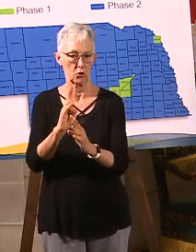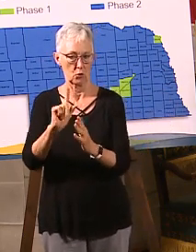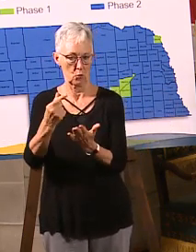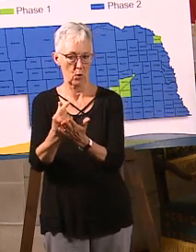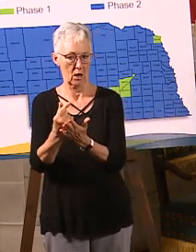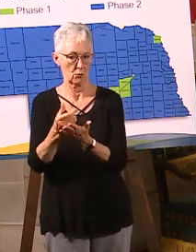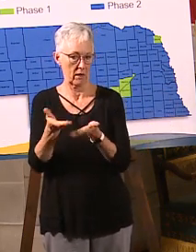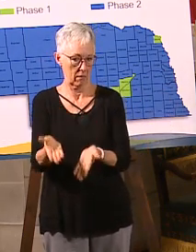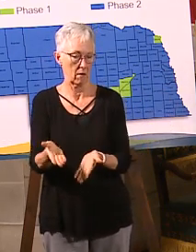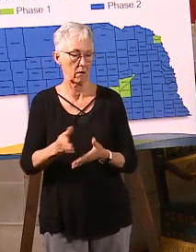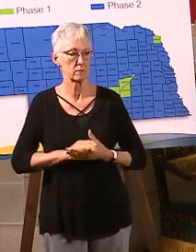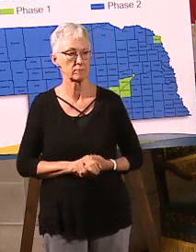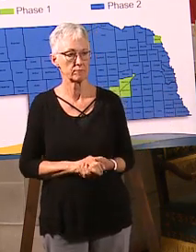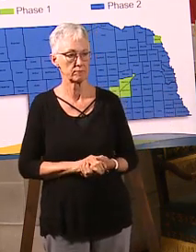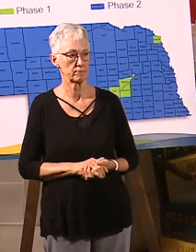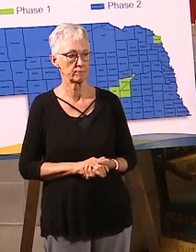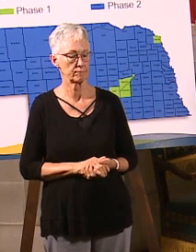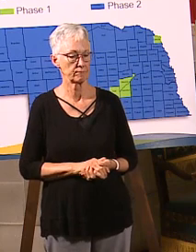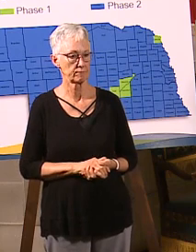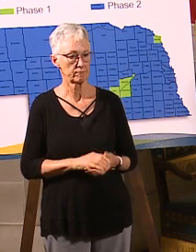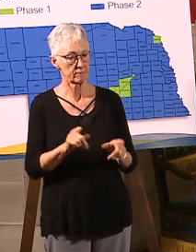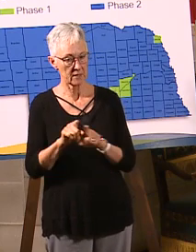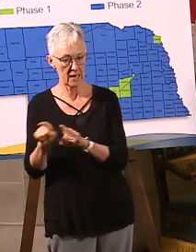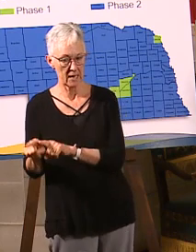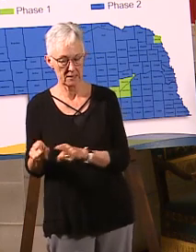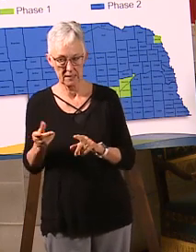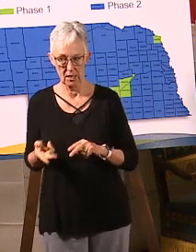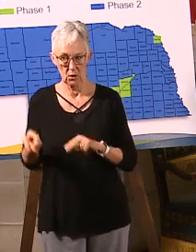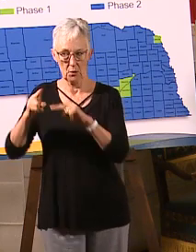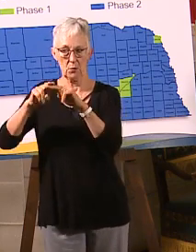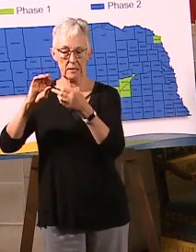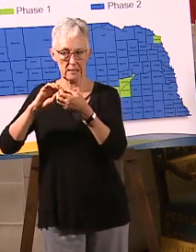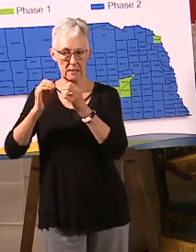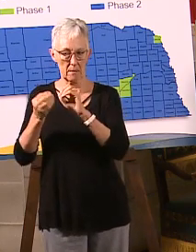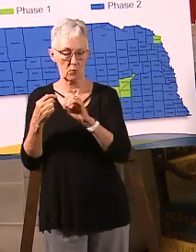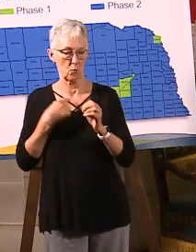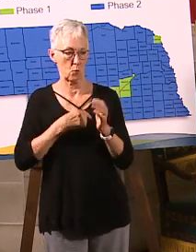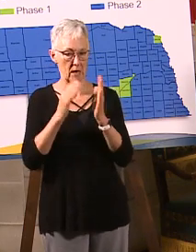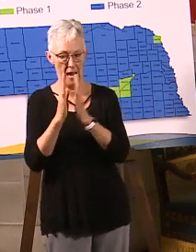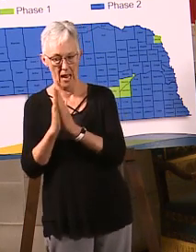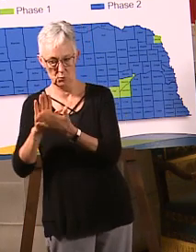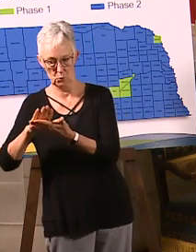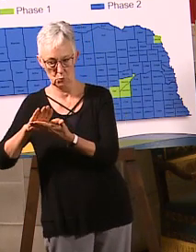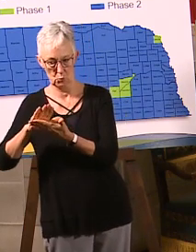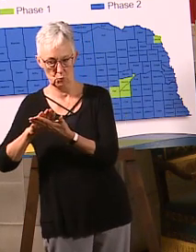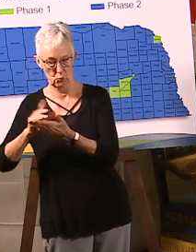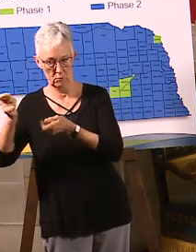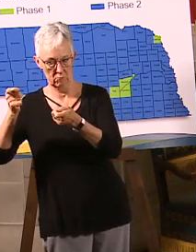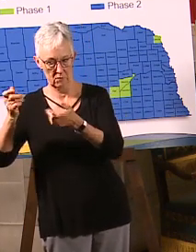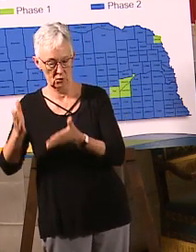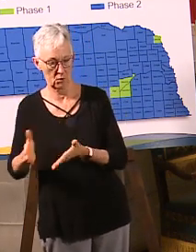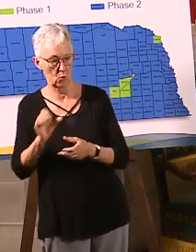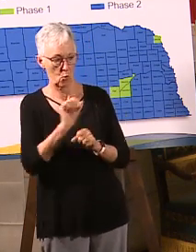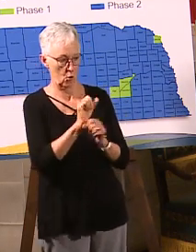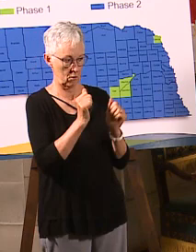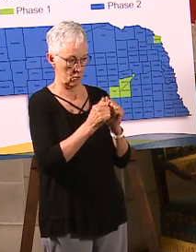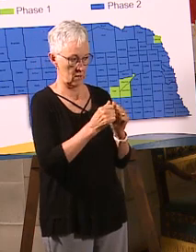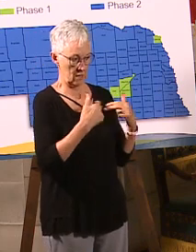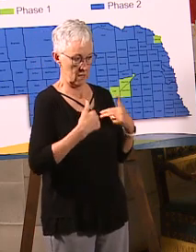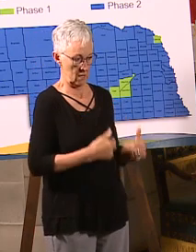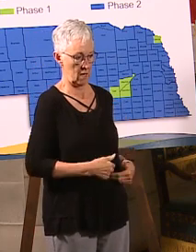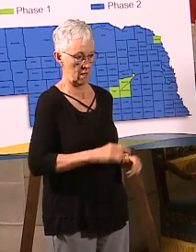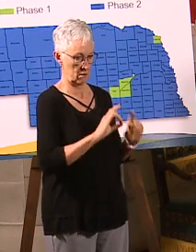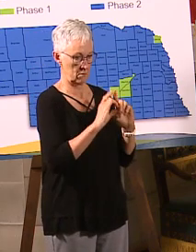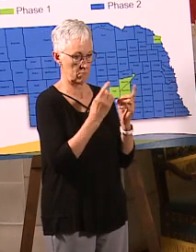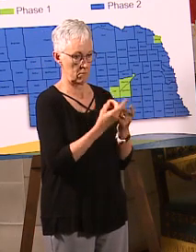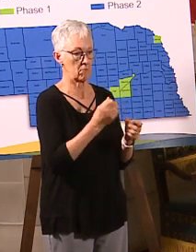to a certain number, we're asking school officials to work with their local public health officials to build that plan and make sure it fits the requirements of